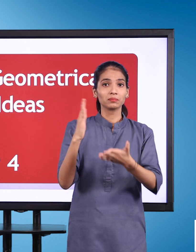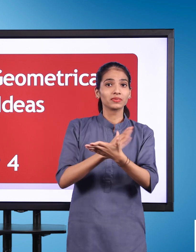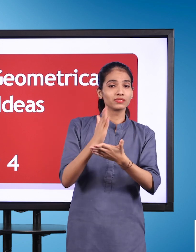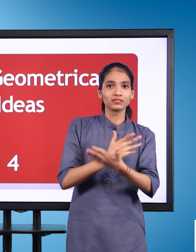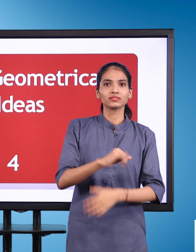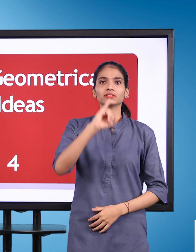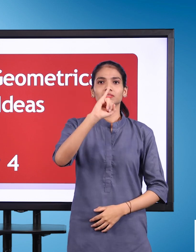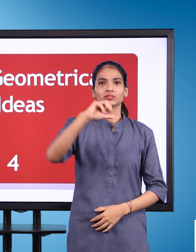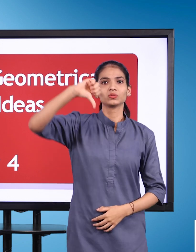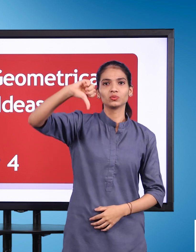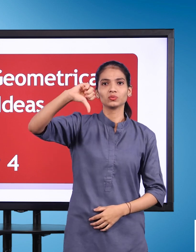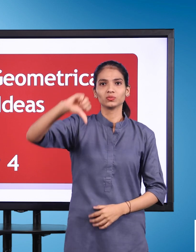Page 69.